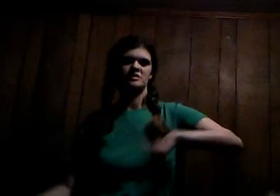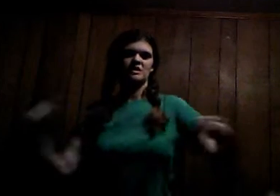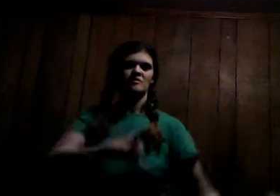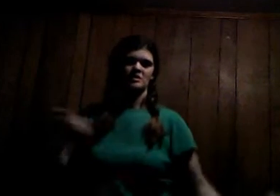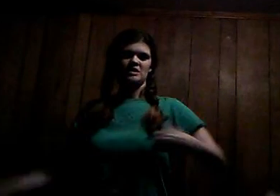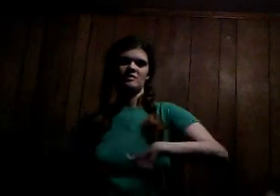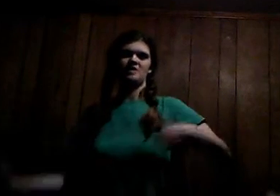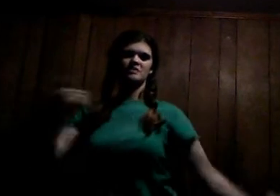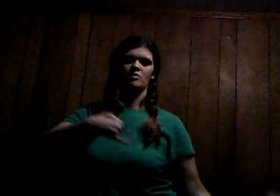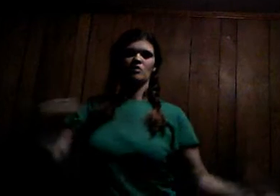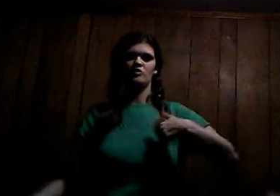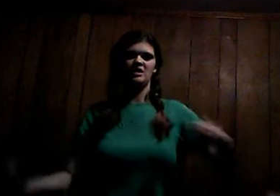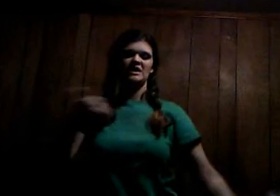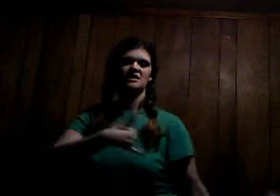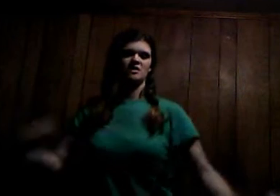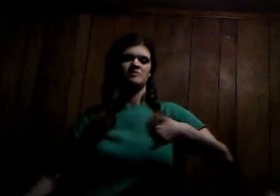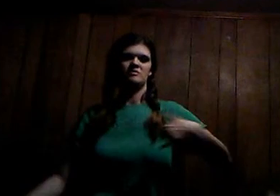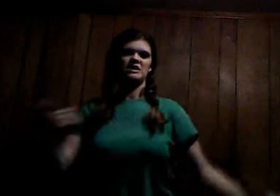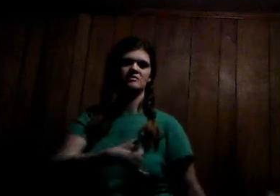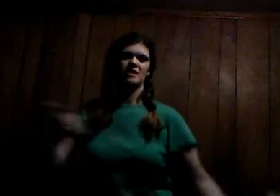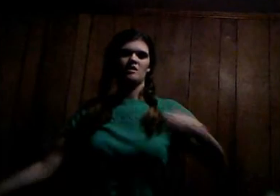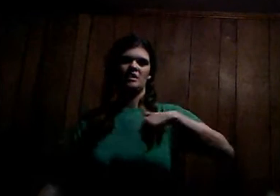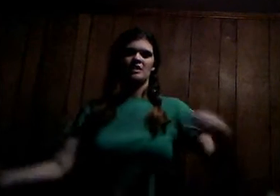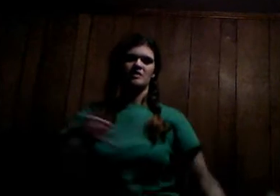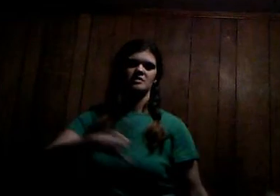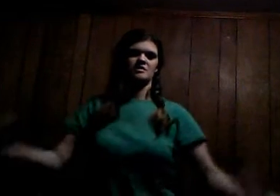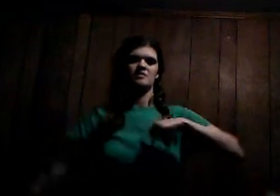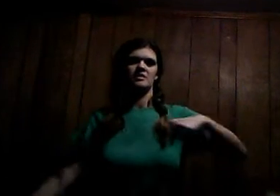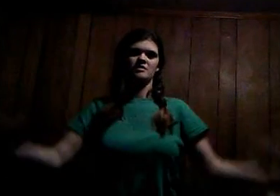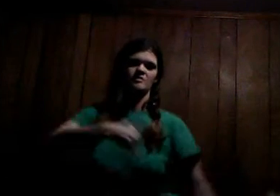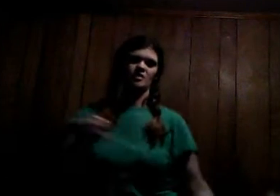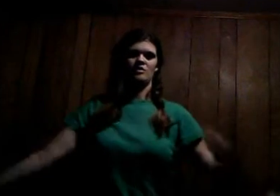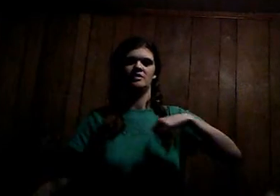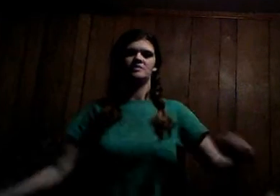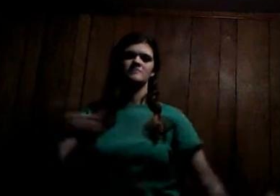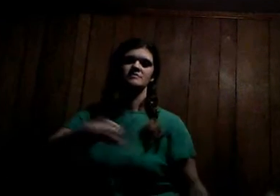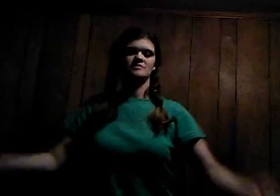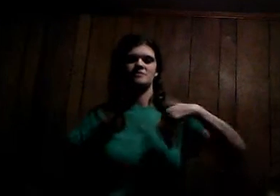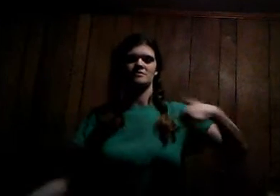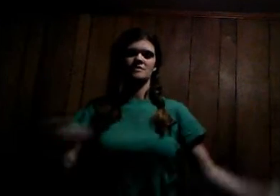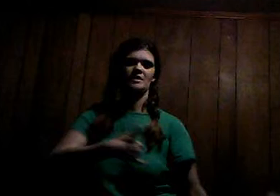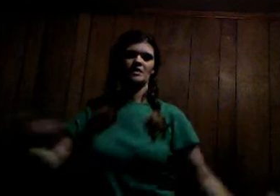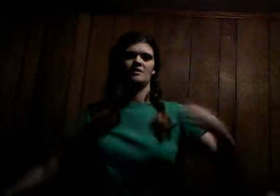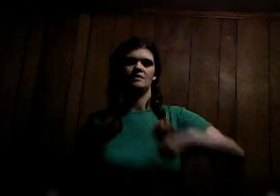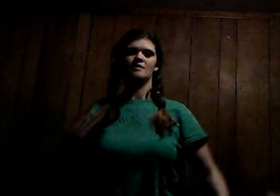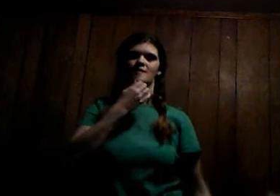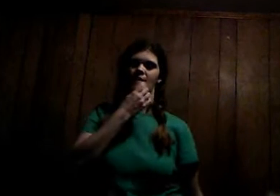Now you know you wanna dance. So move out of your seat and get a fire girl and catch this beat while it's rolling. Hold on, pump a little bit and let the noise go